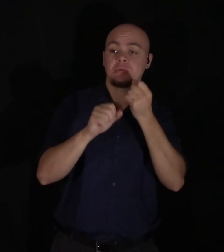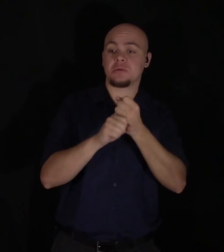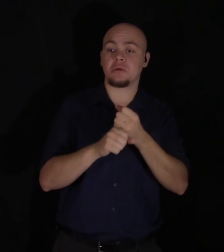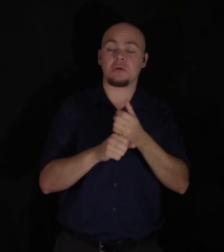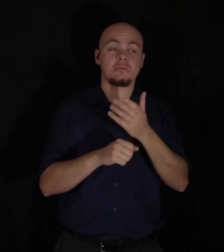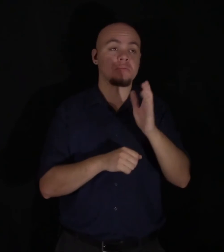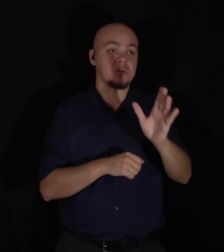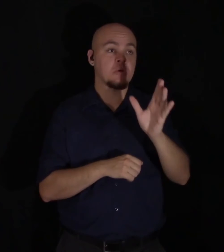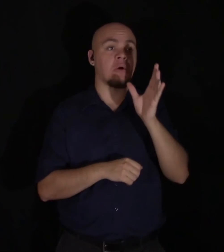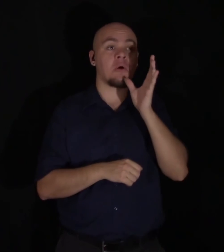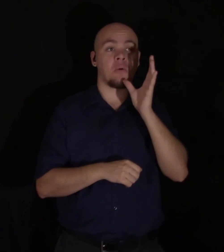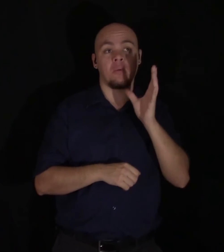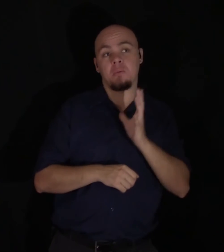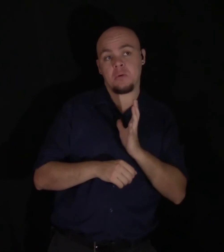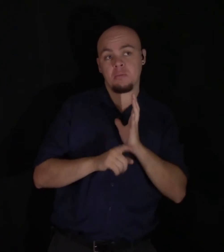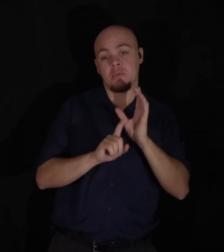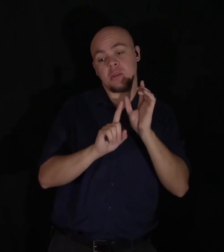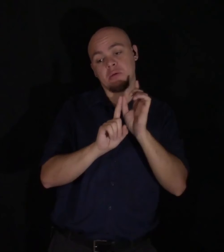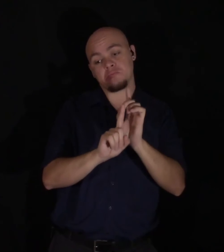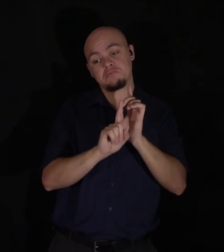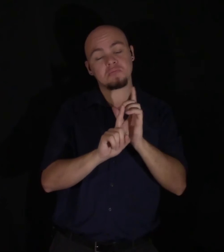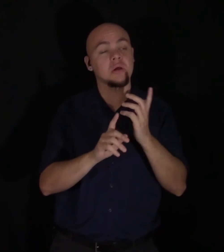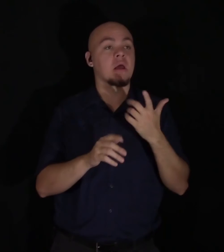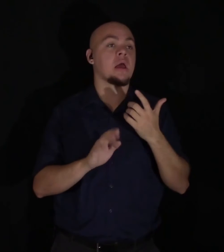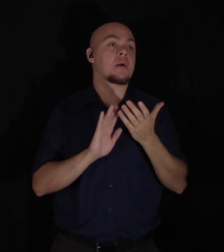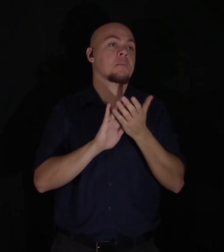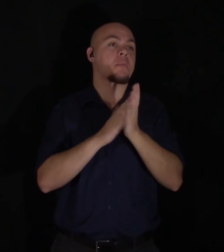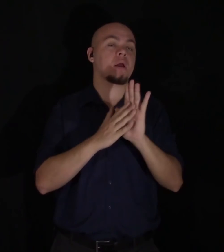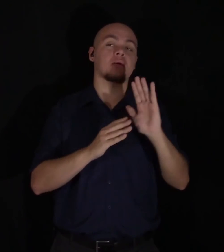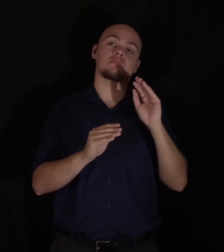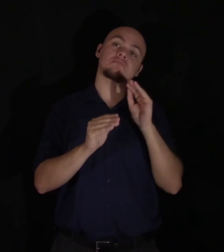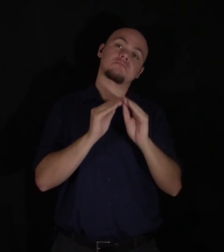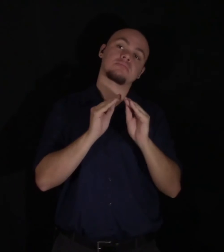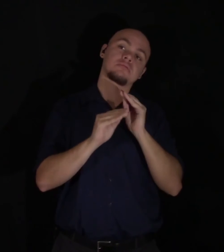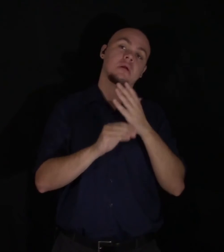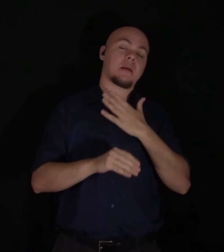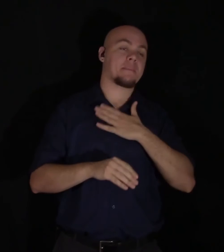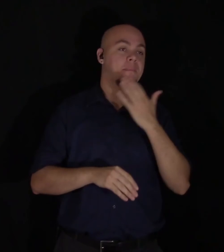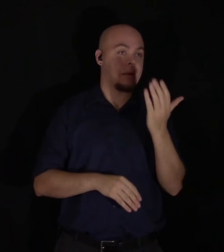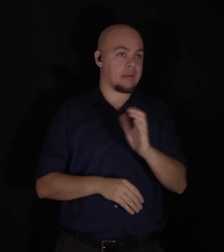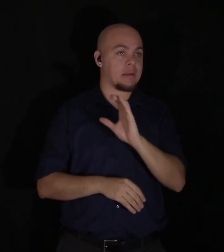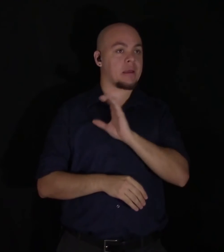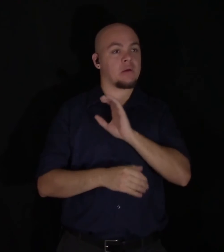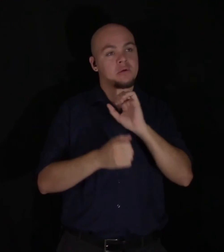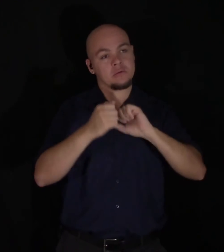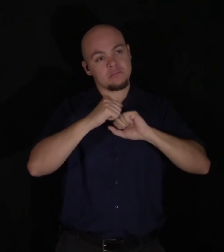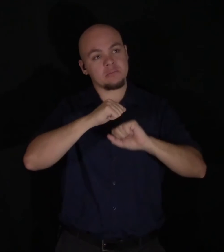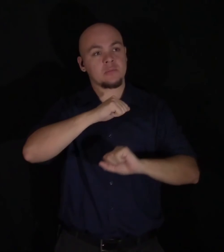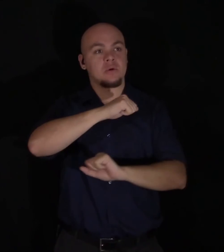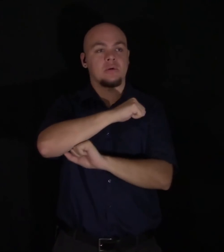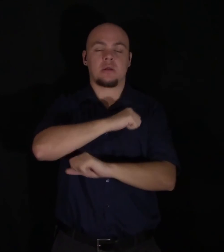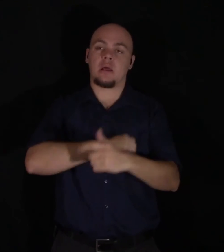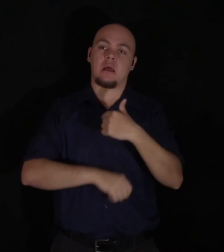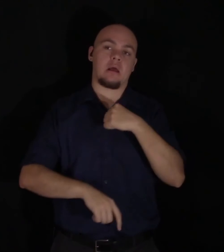fosterage, has so refined the groundwork of my character that I cannot overcome an